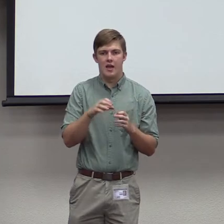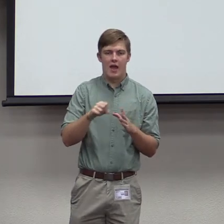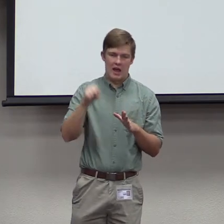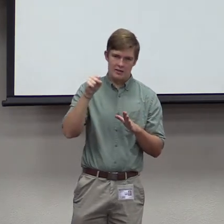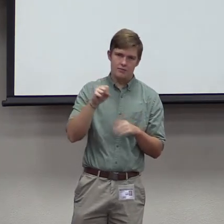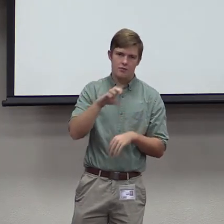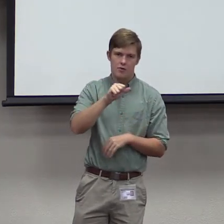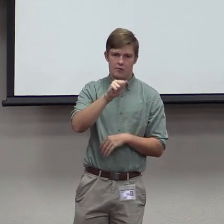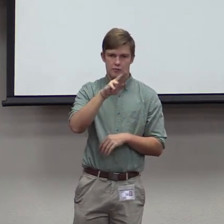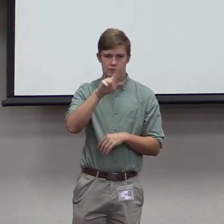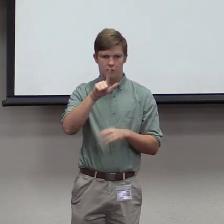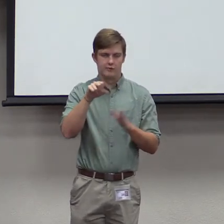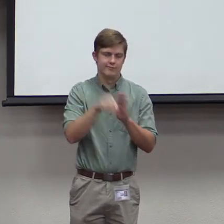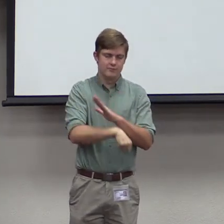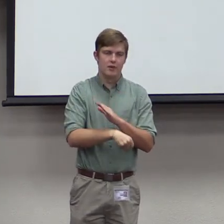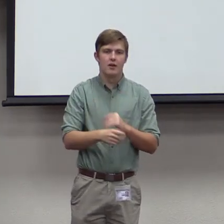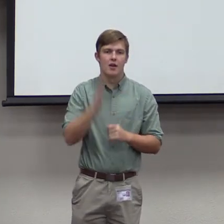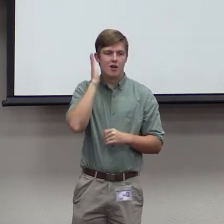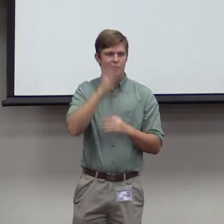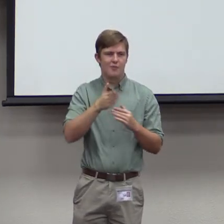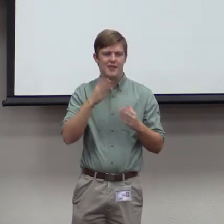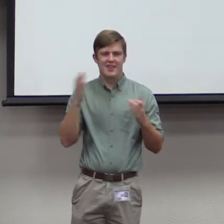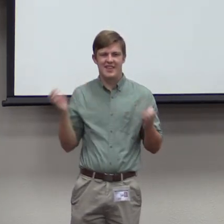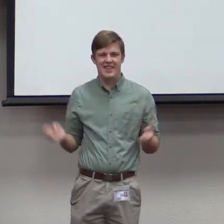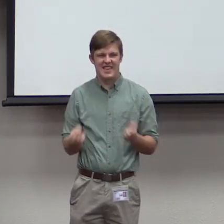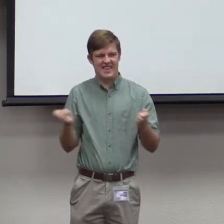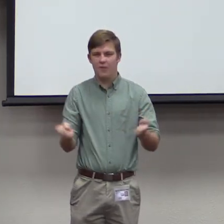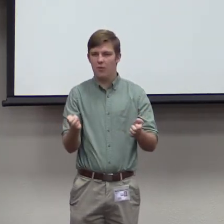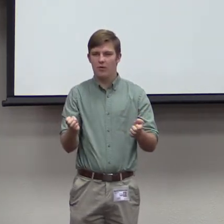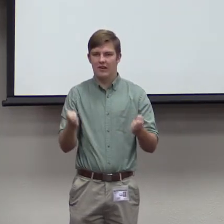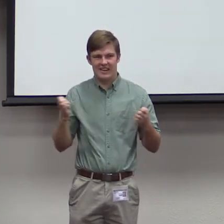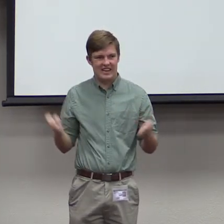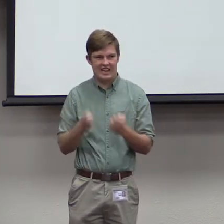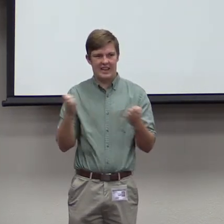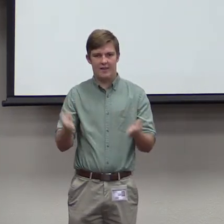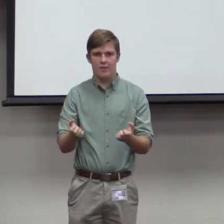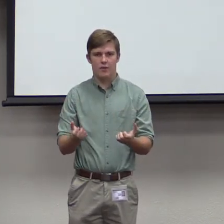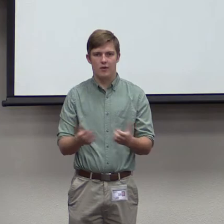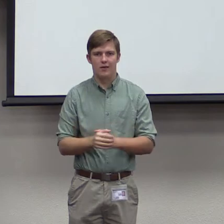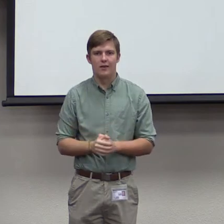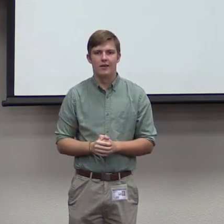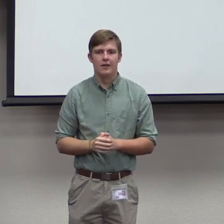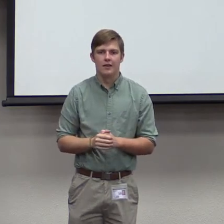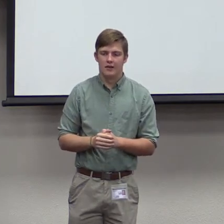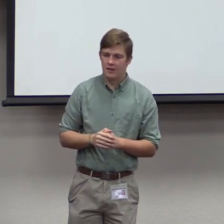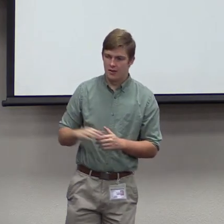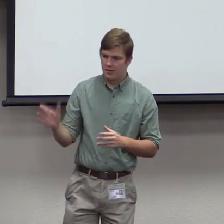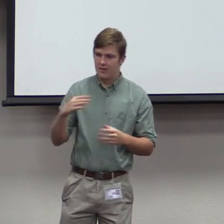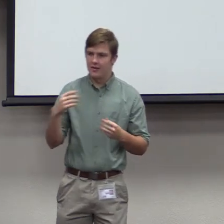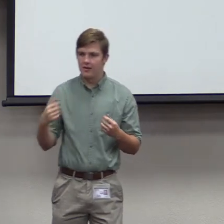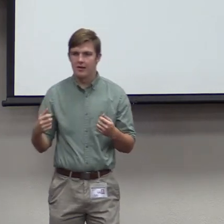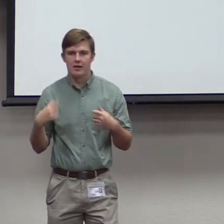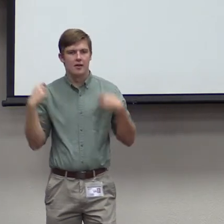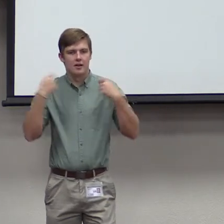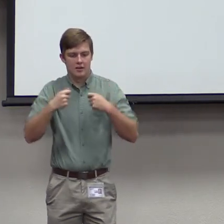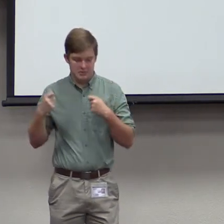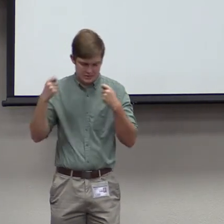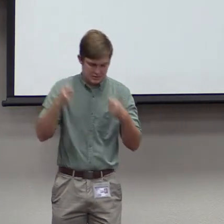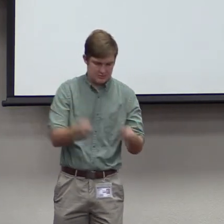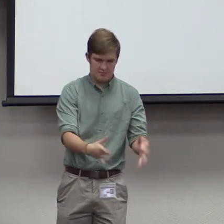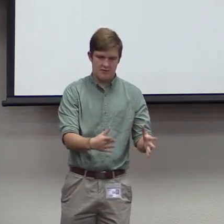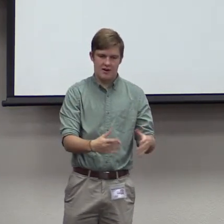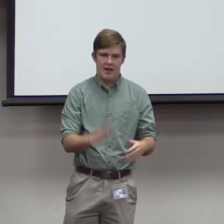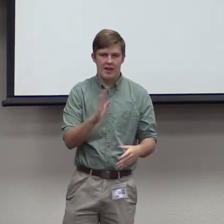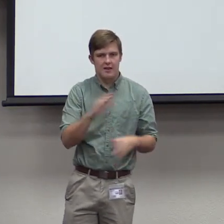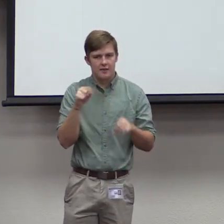to be evil, frankly, evil. They lay their garments at Saul's feet. Now flip